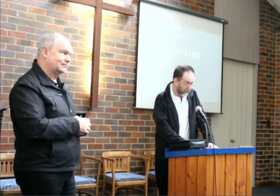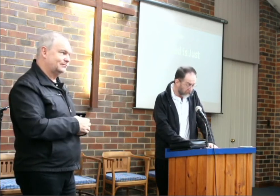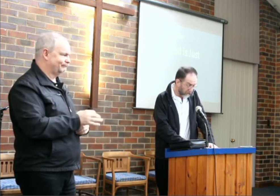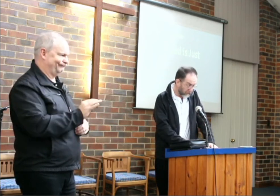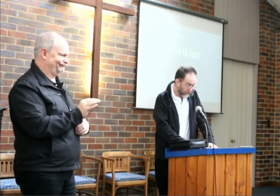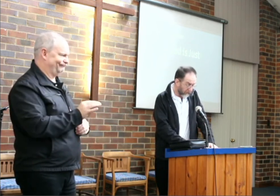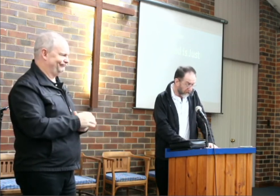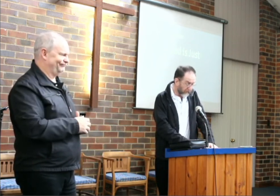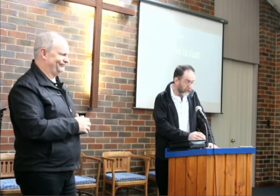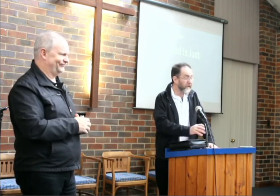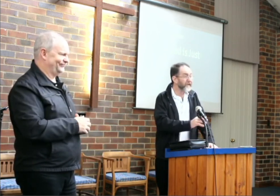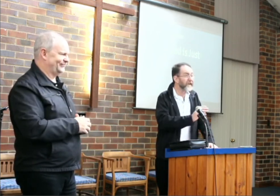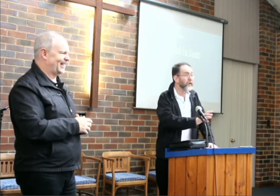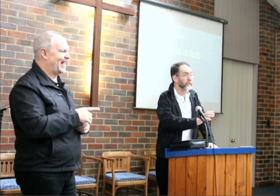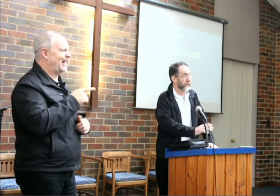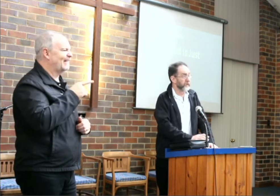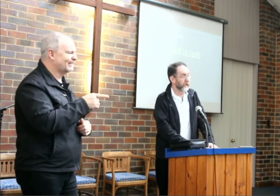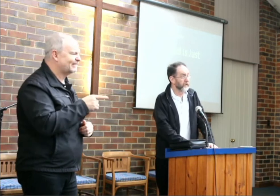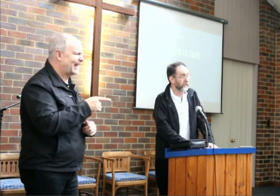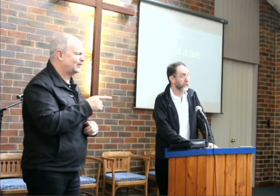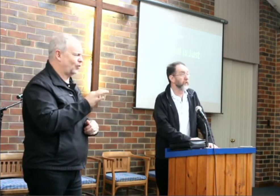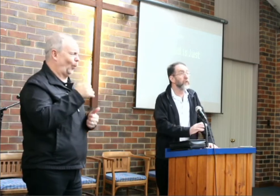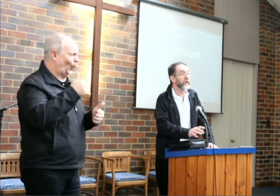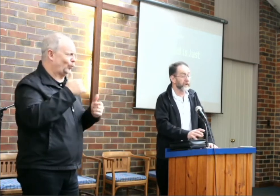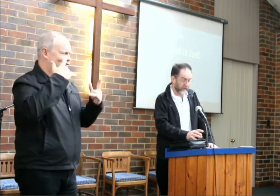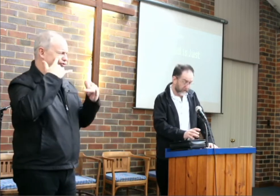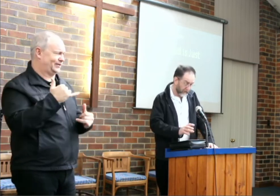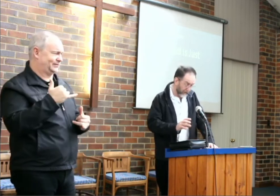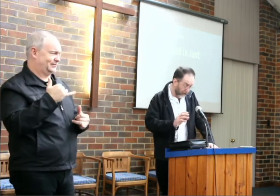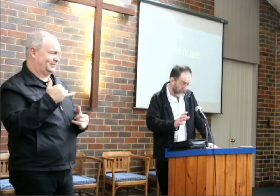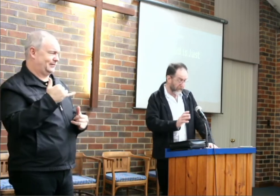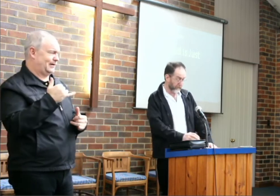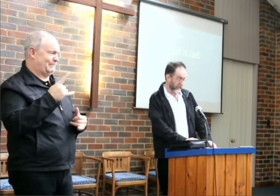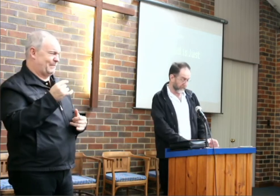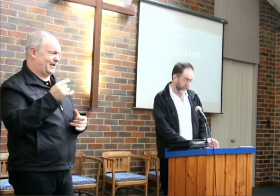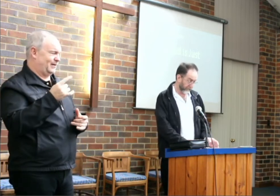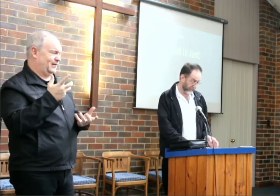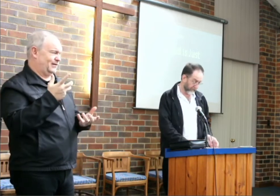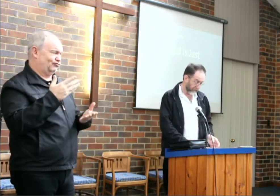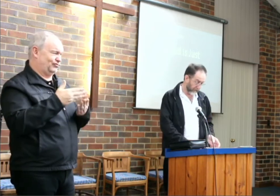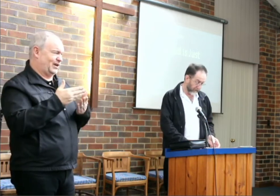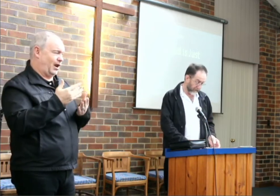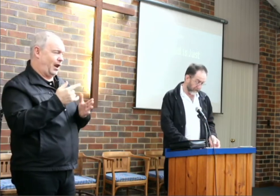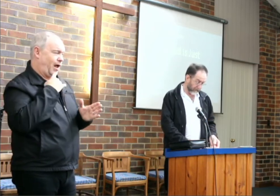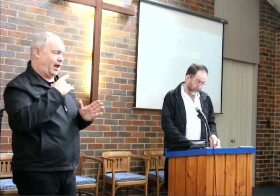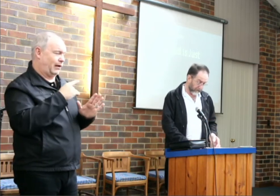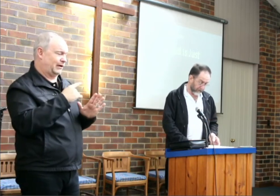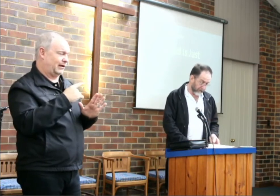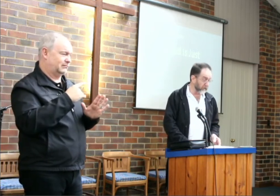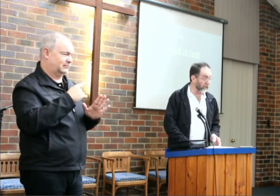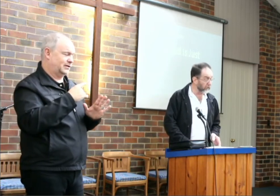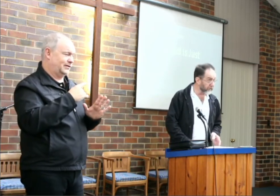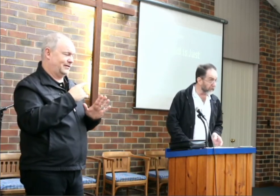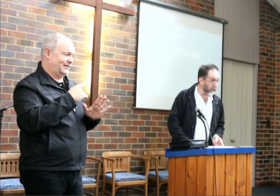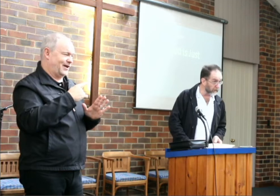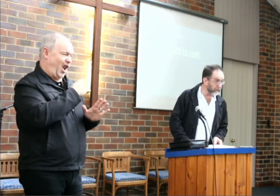No. That would be an incompetent judge, or at the worst, a corrupt one. So